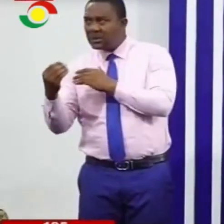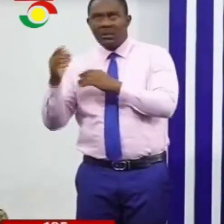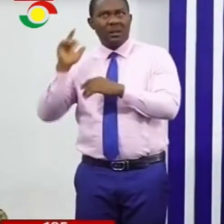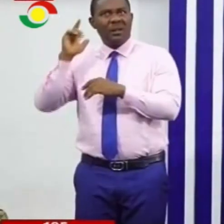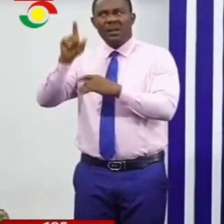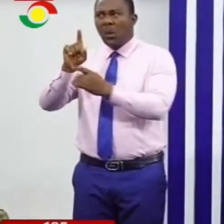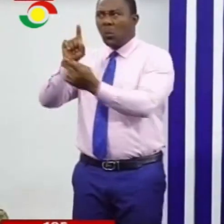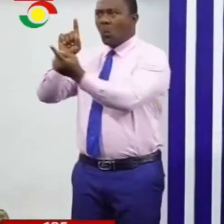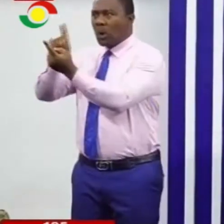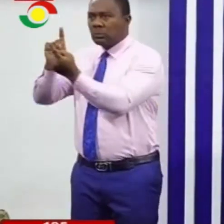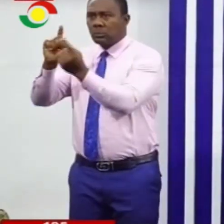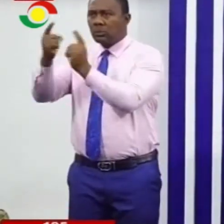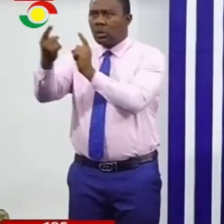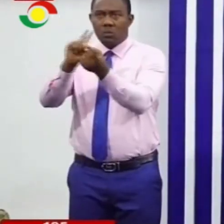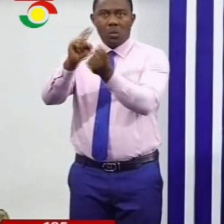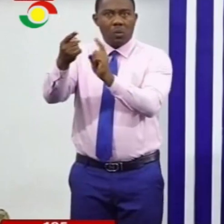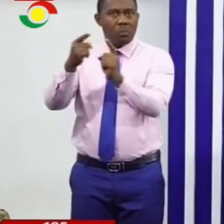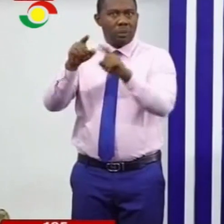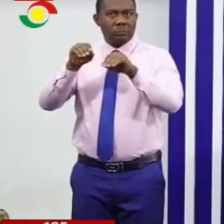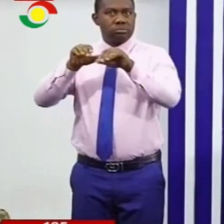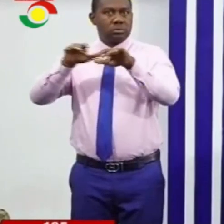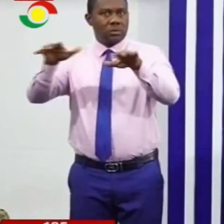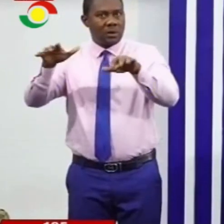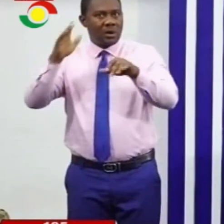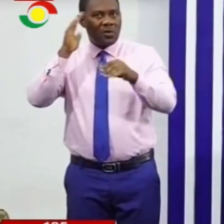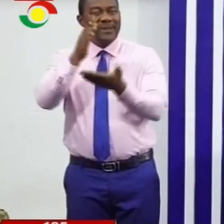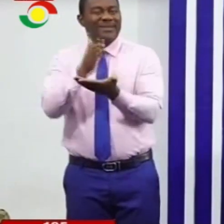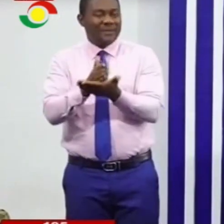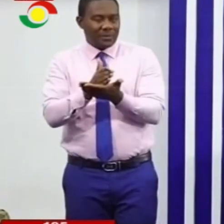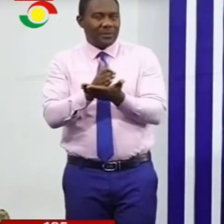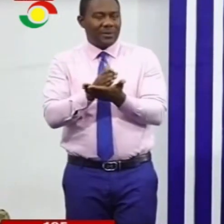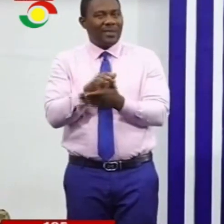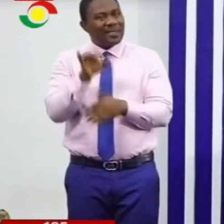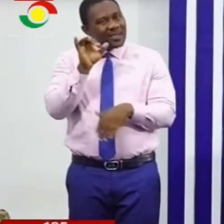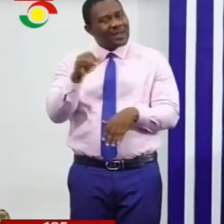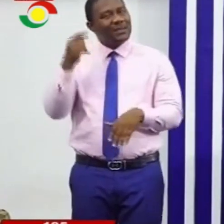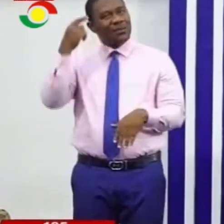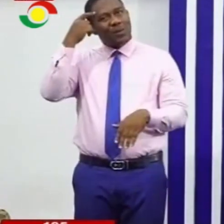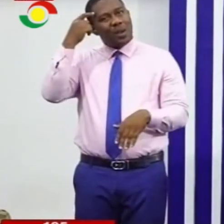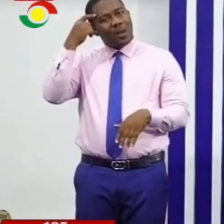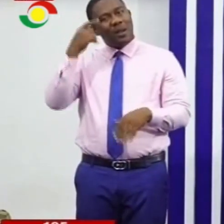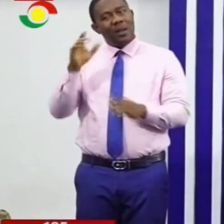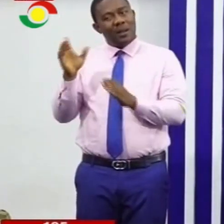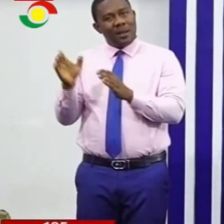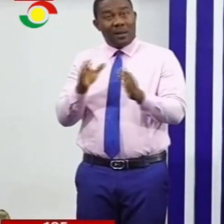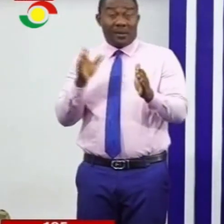challenges in our country. That is the exercise we have mounted.